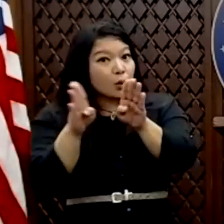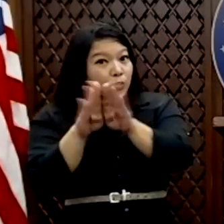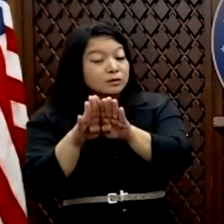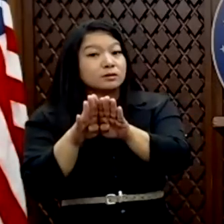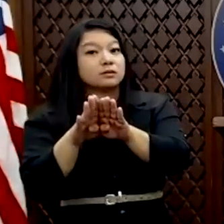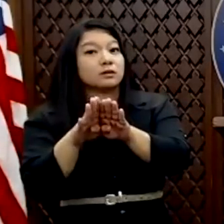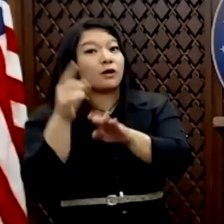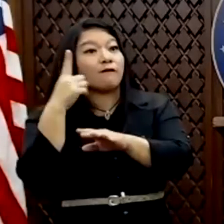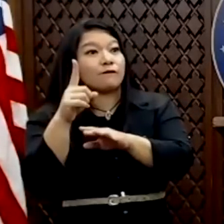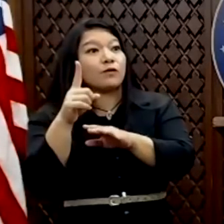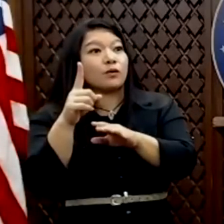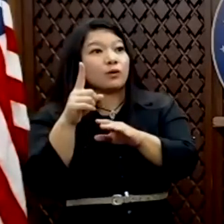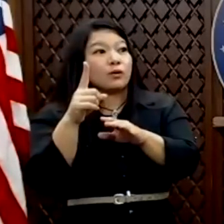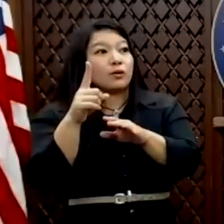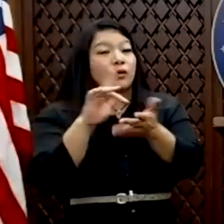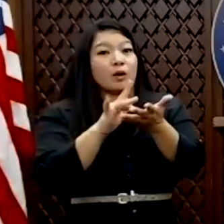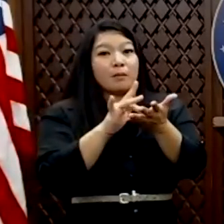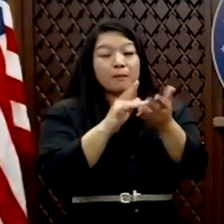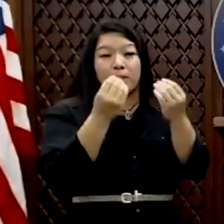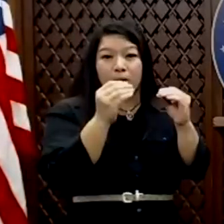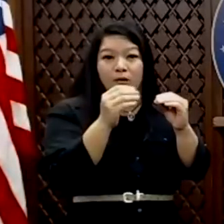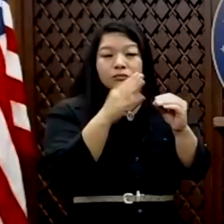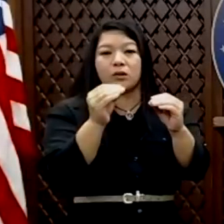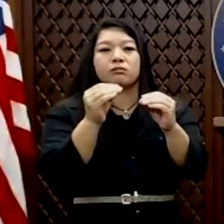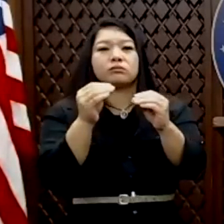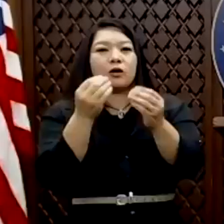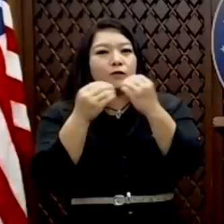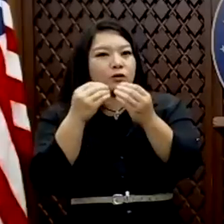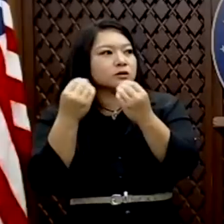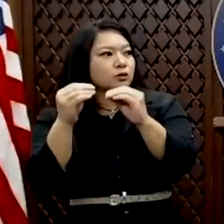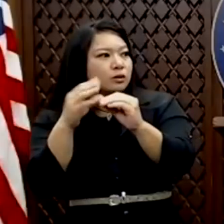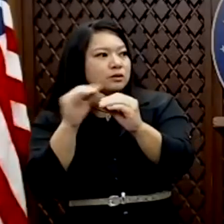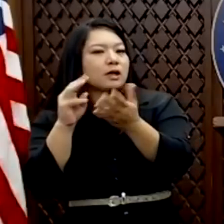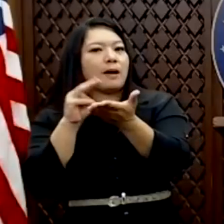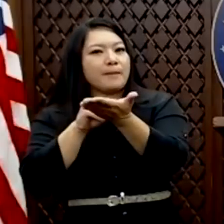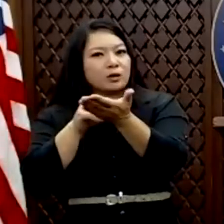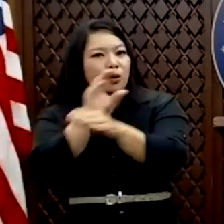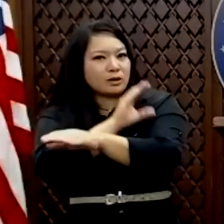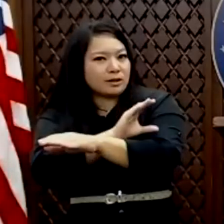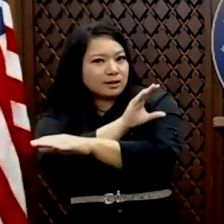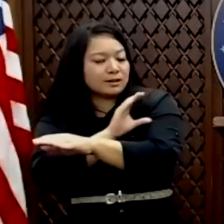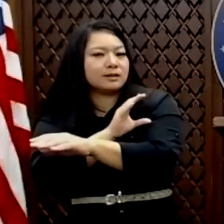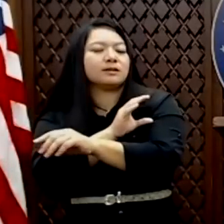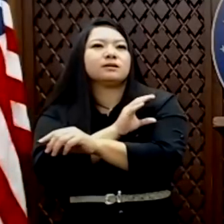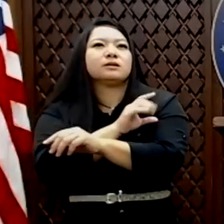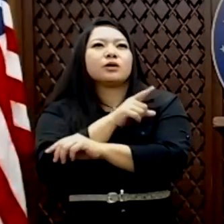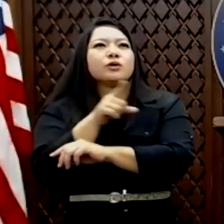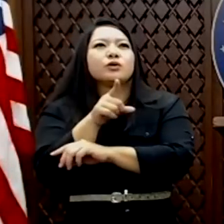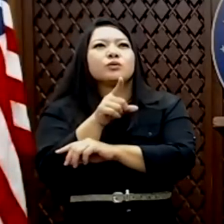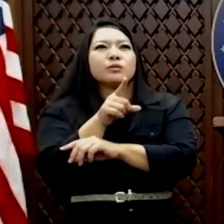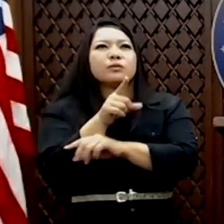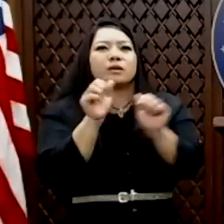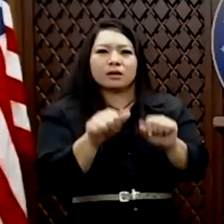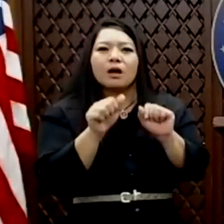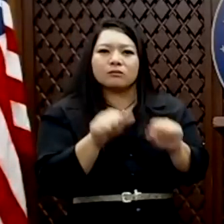except for pharmacy, groceries, medical clinics. So you are